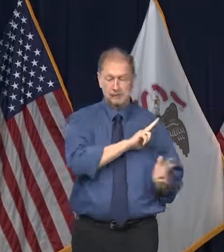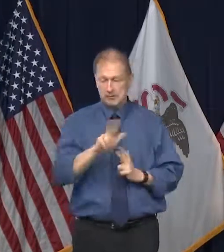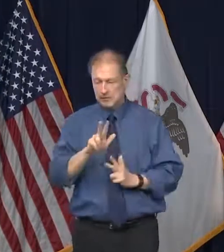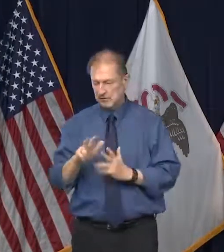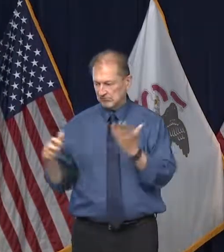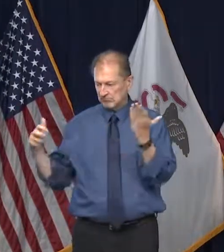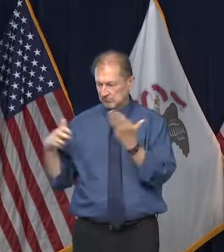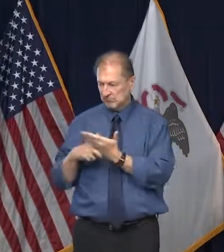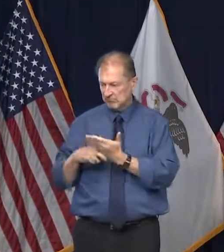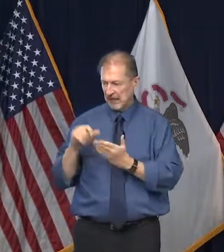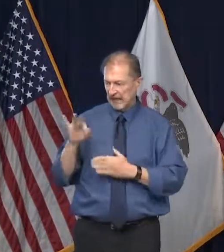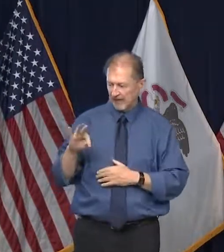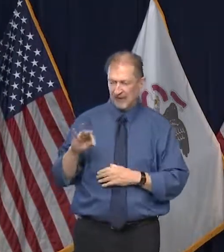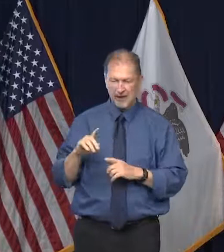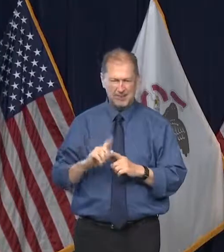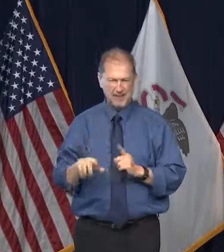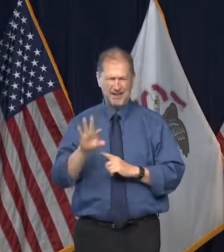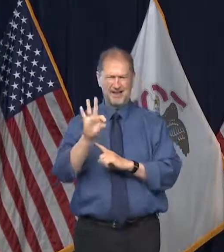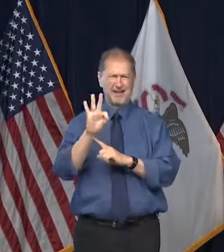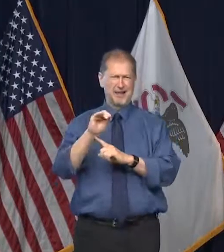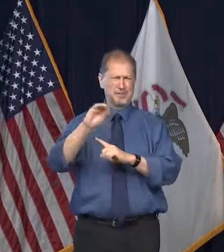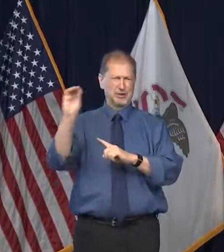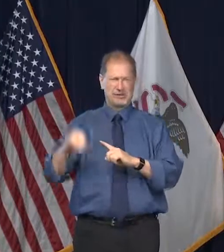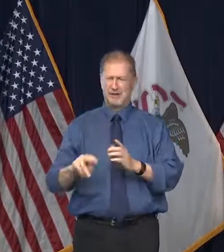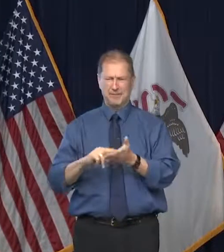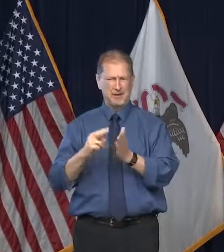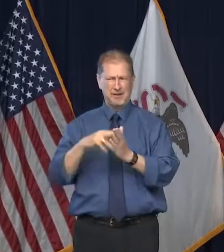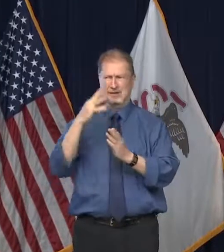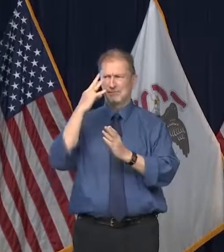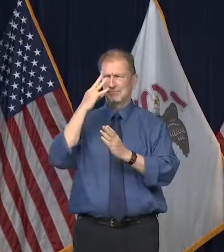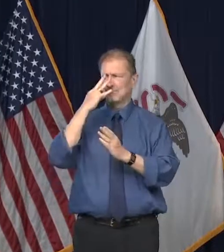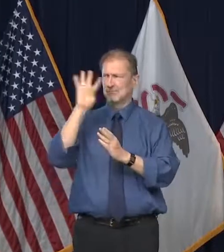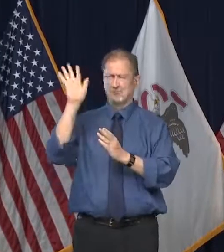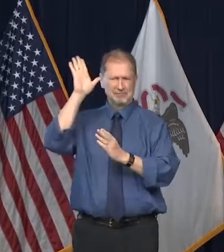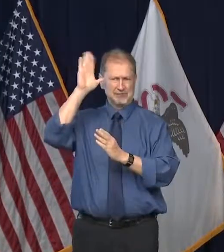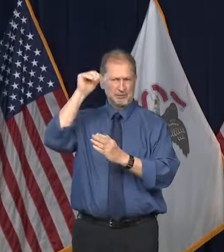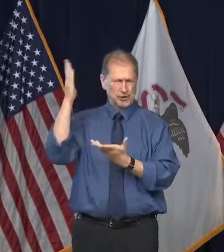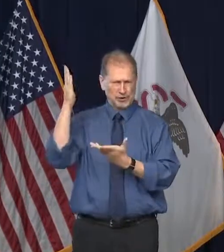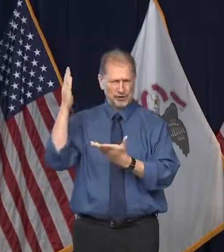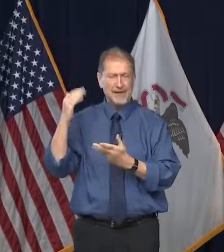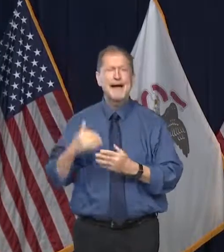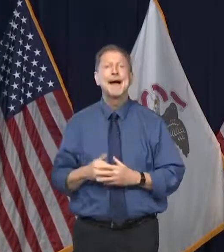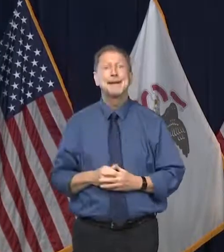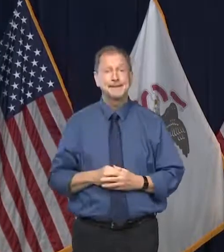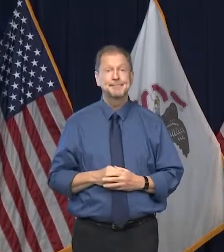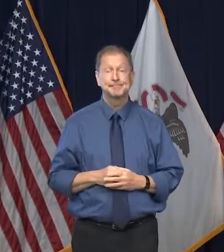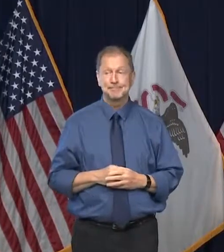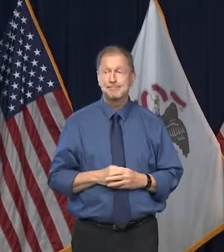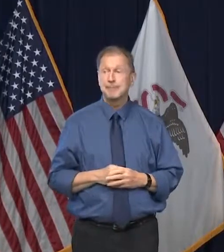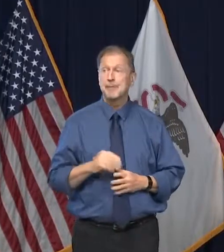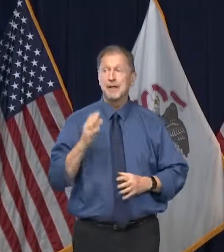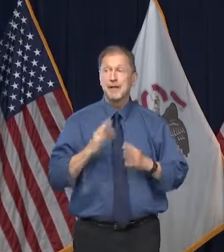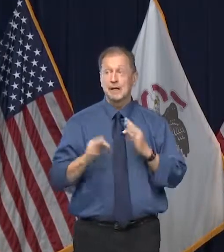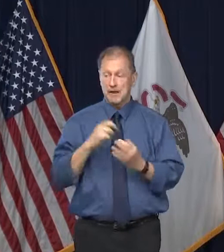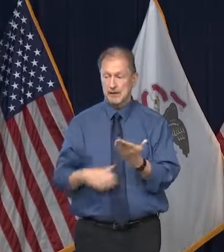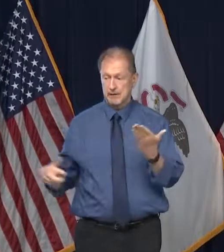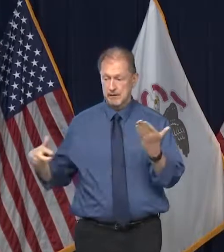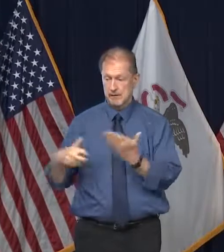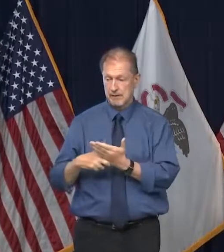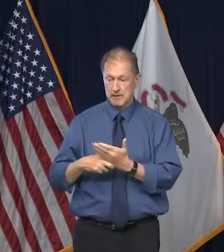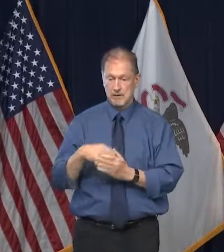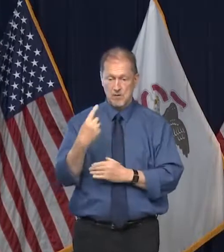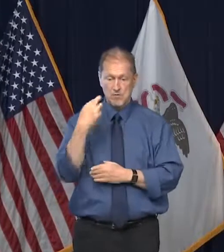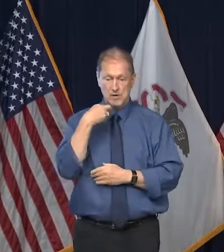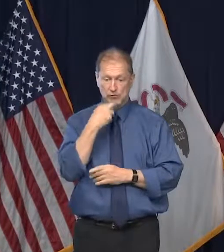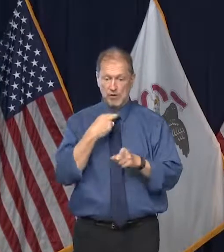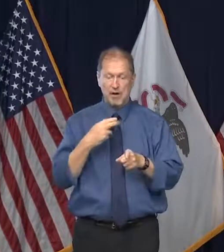to enforce this, I mean, when you have that many people Oh, believe me, when one of them gets a citation,